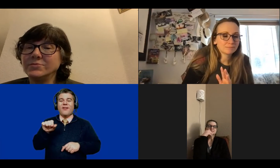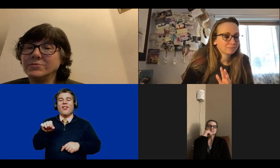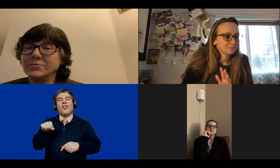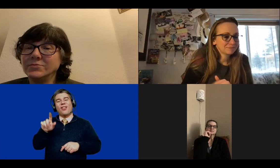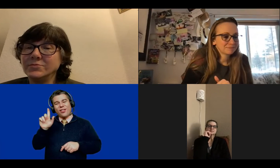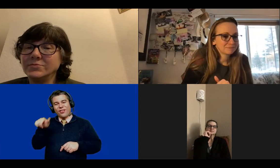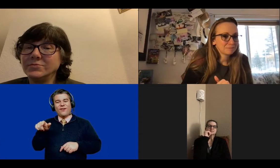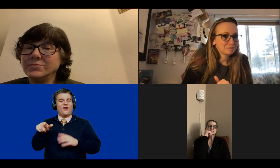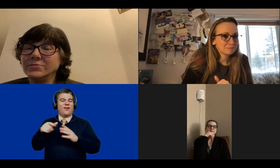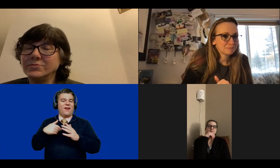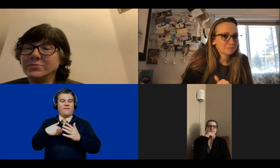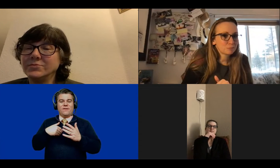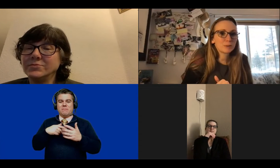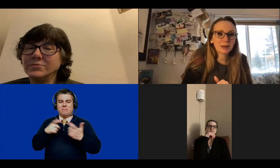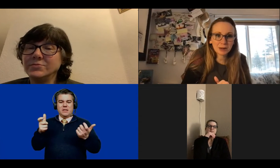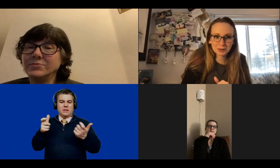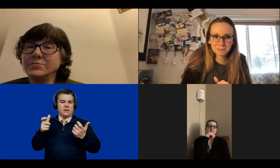prebiotic